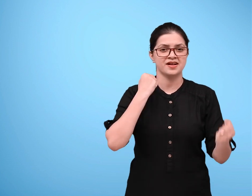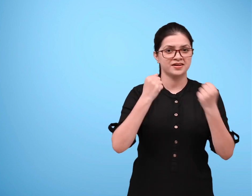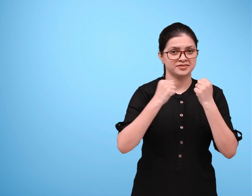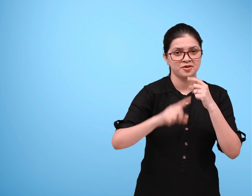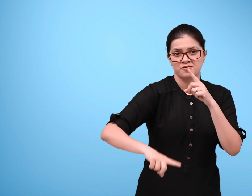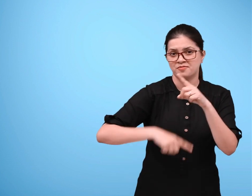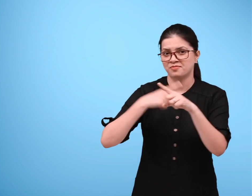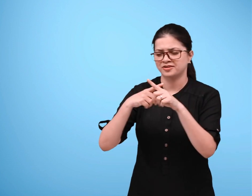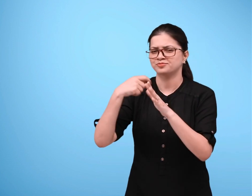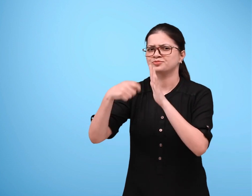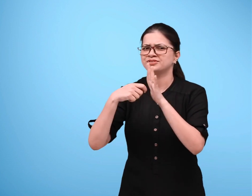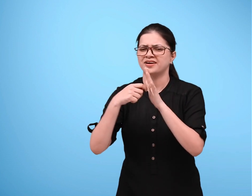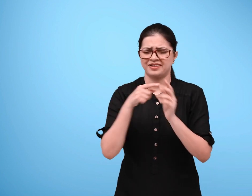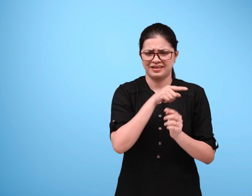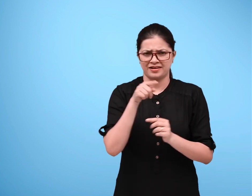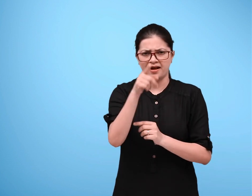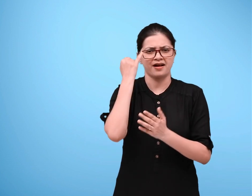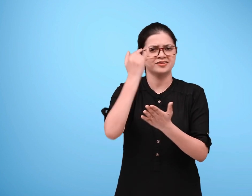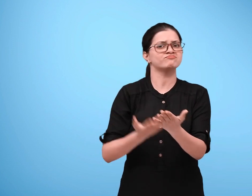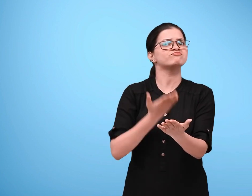Suggested projects and activities.